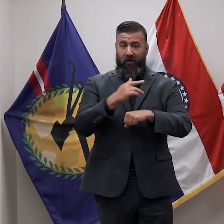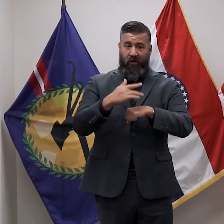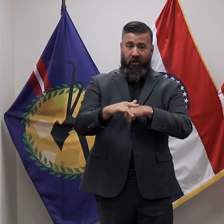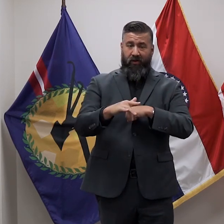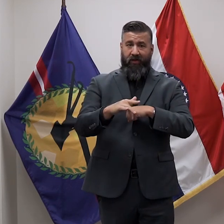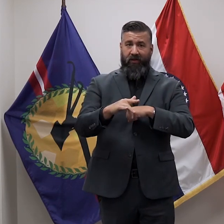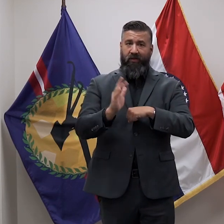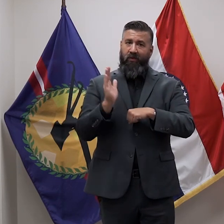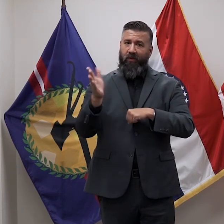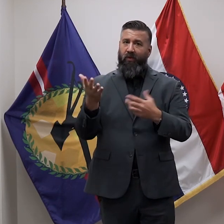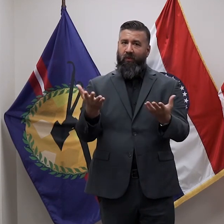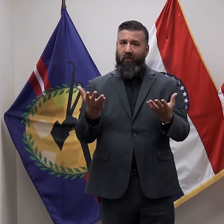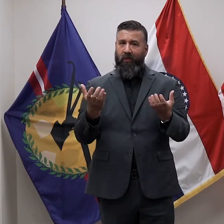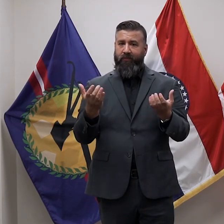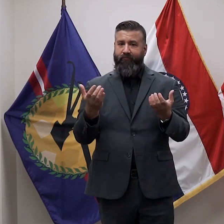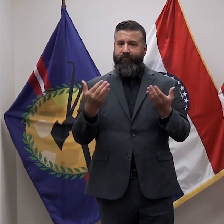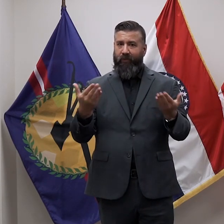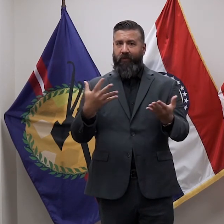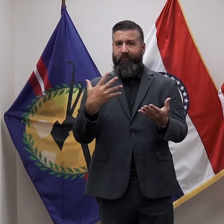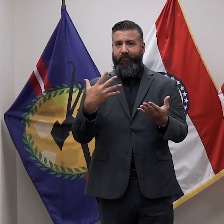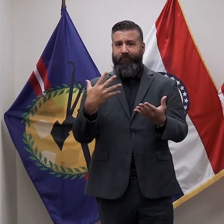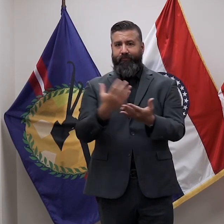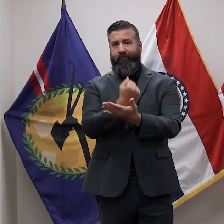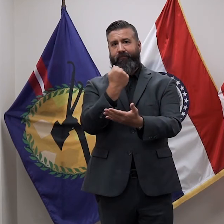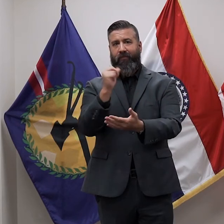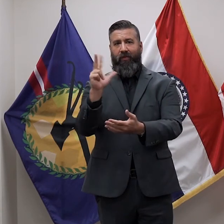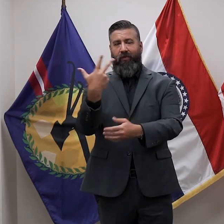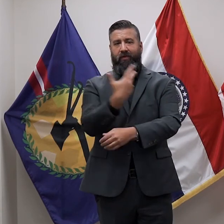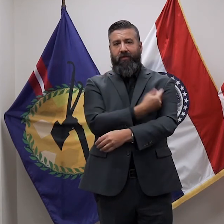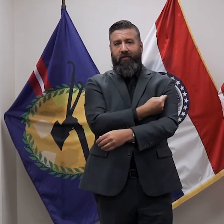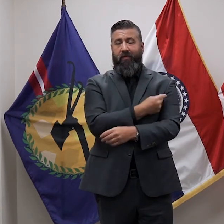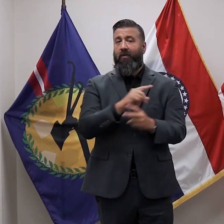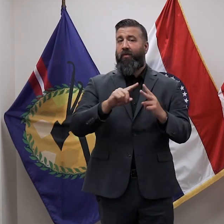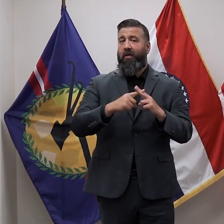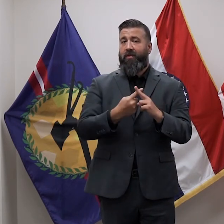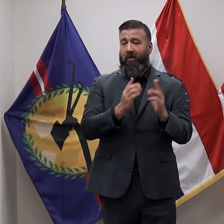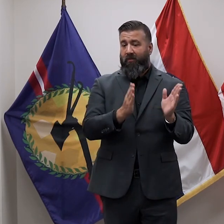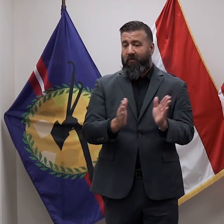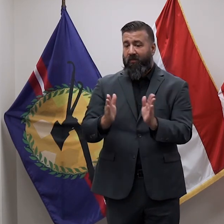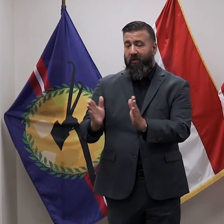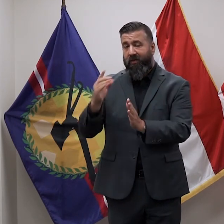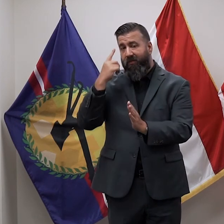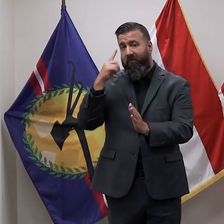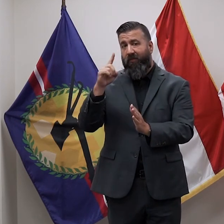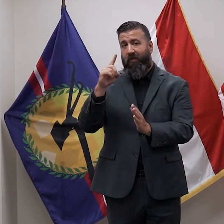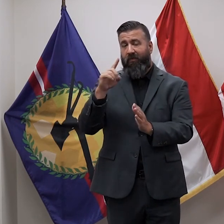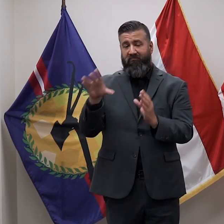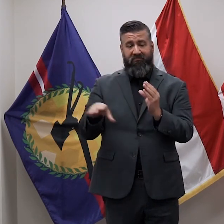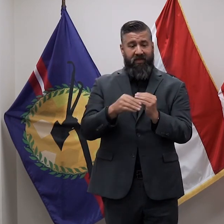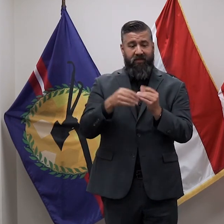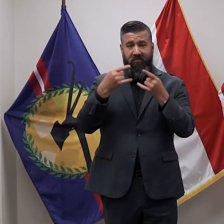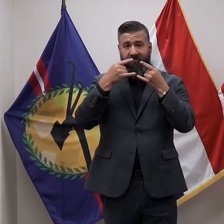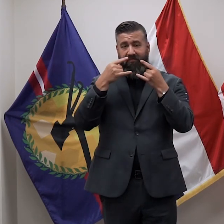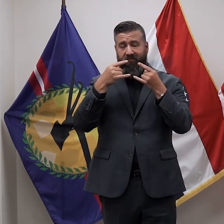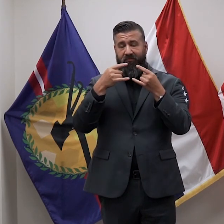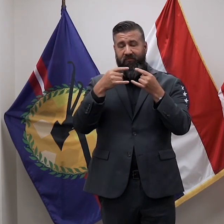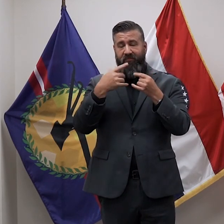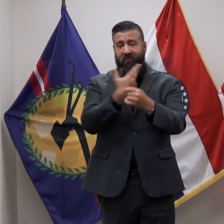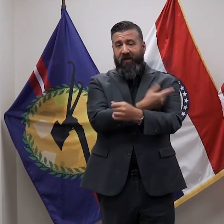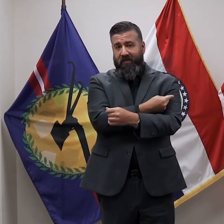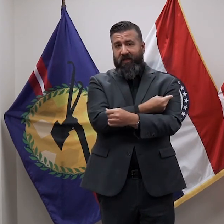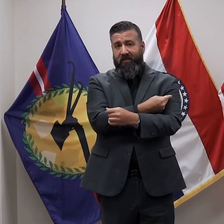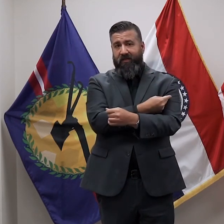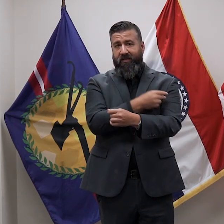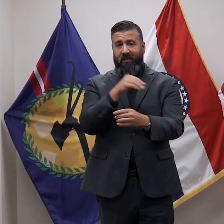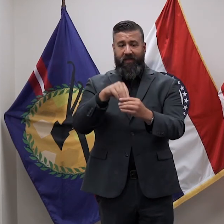this year will want to take part in that. So we've already started our preparations for additional mass vaccination events or